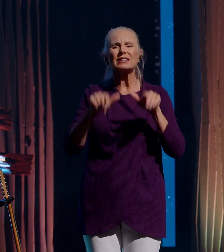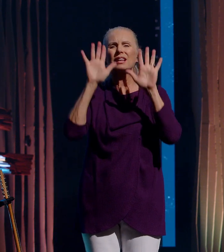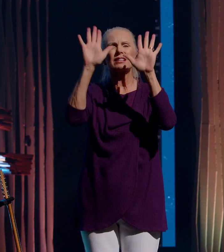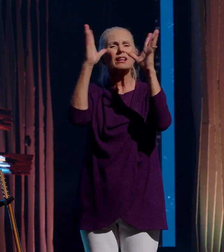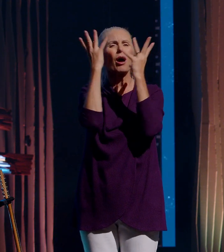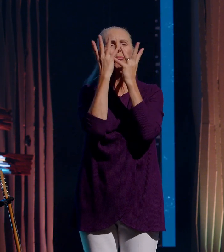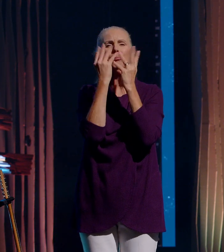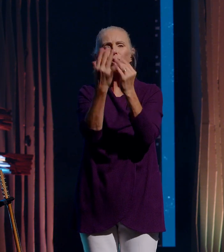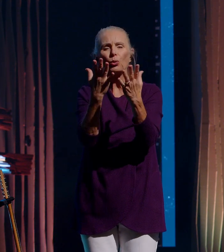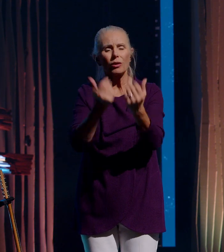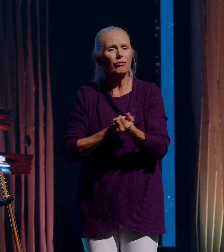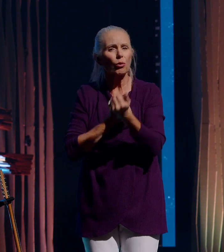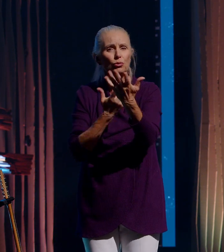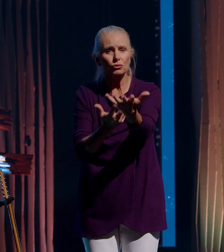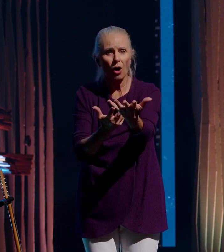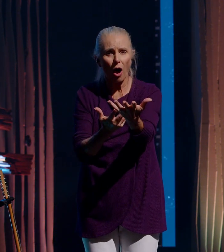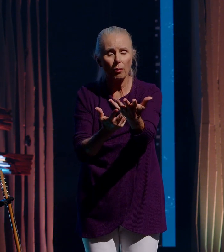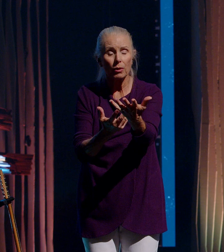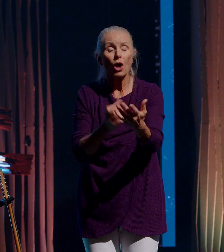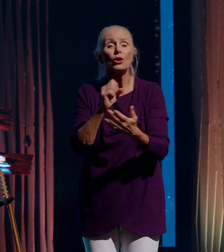excited to get through it with you.